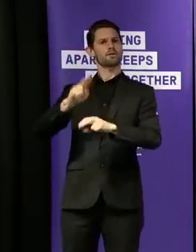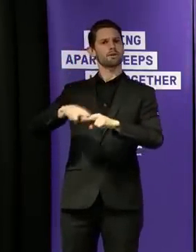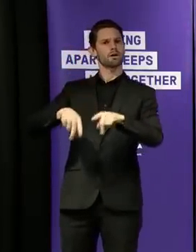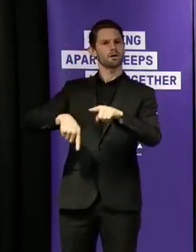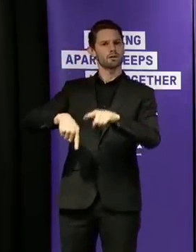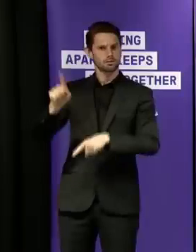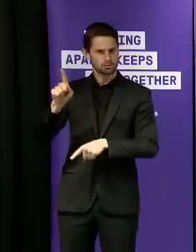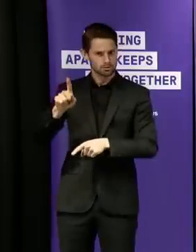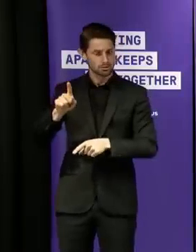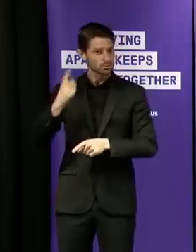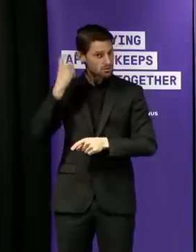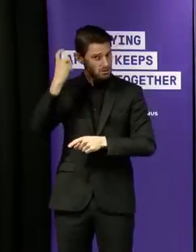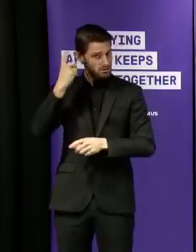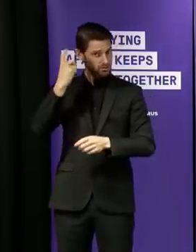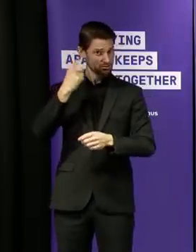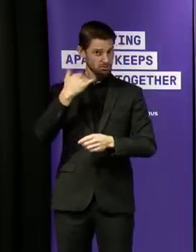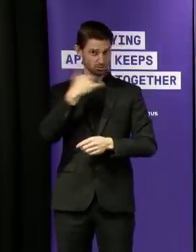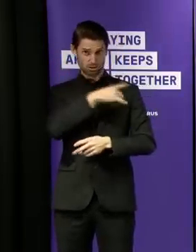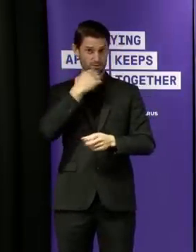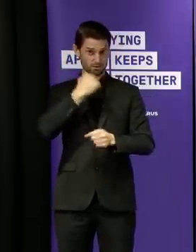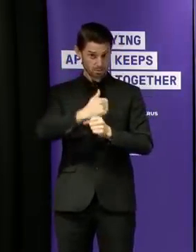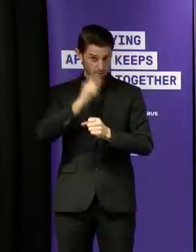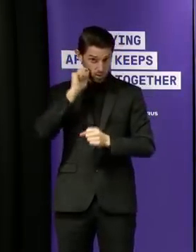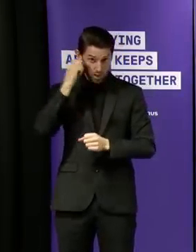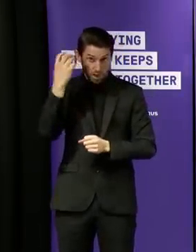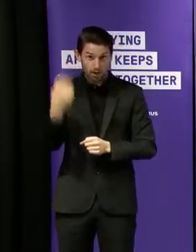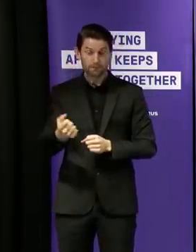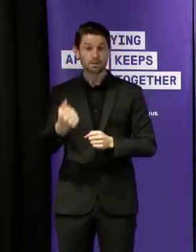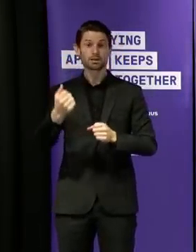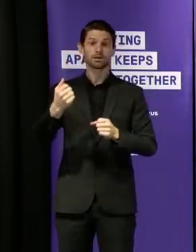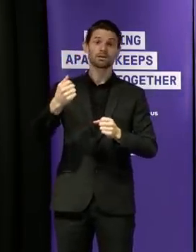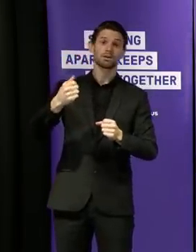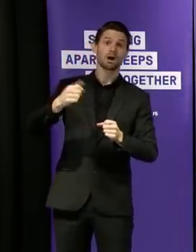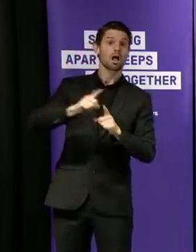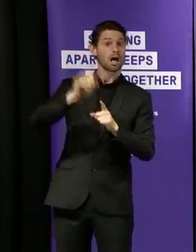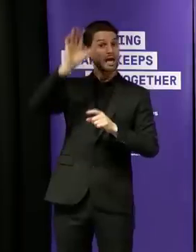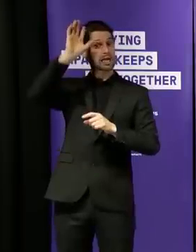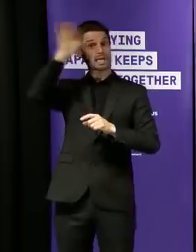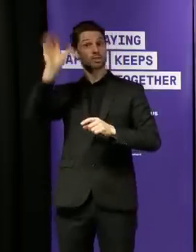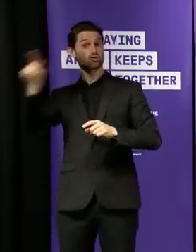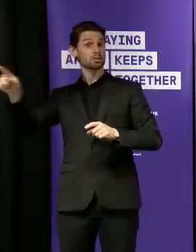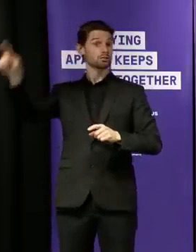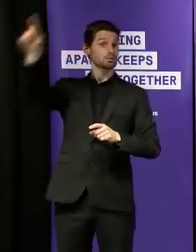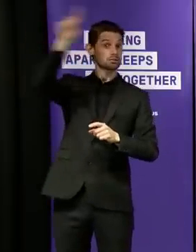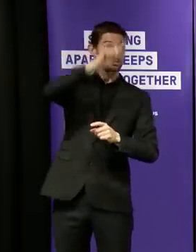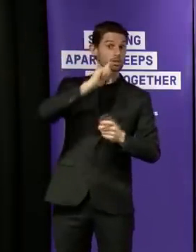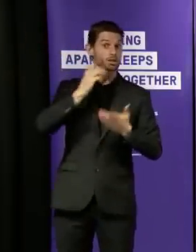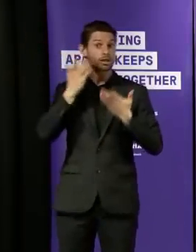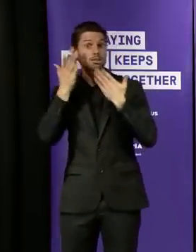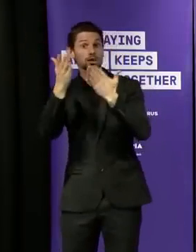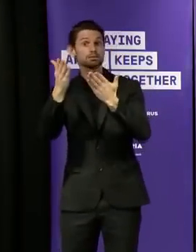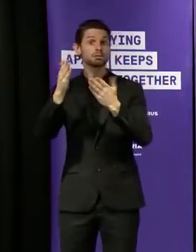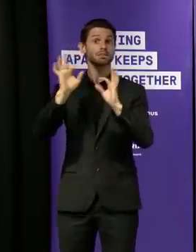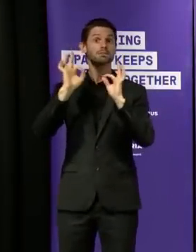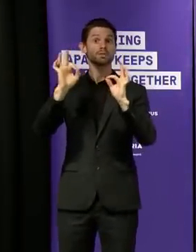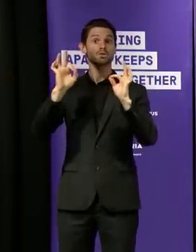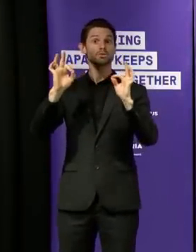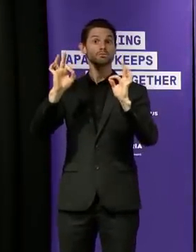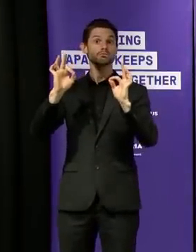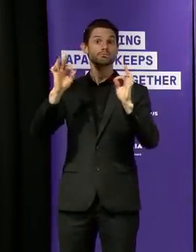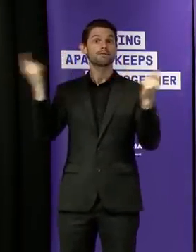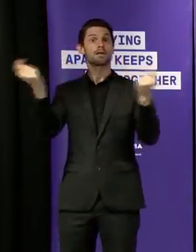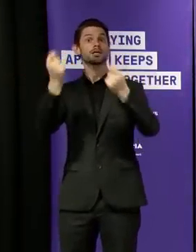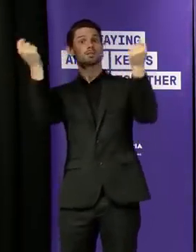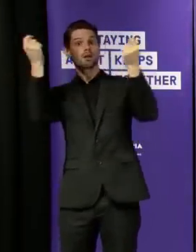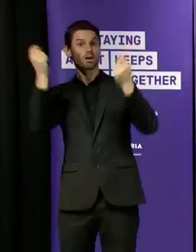centres? Will the government consider holding official grand final day events so they can monitor, social distancing and have a bit